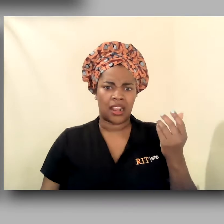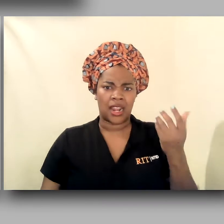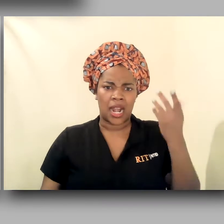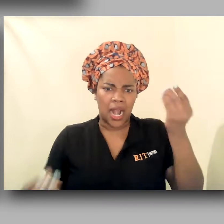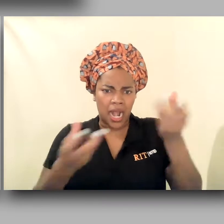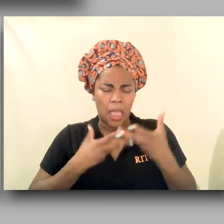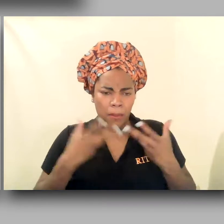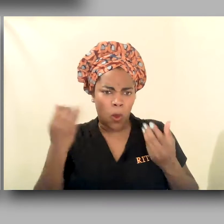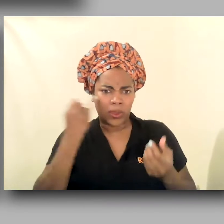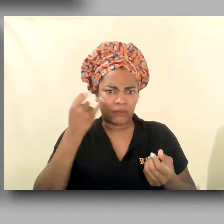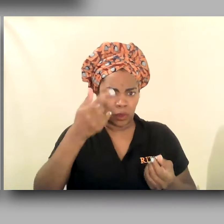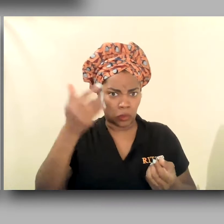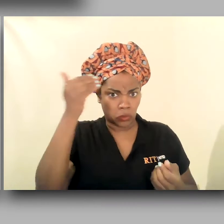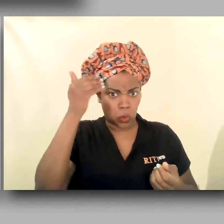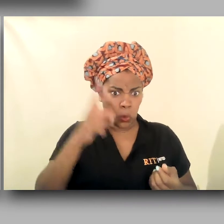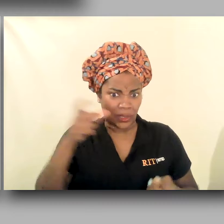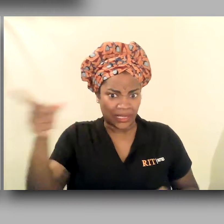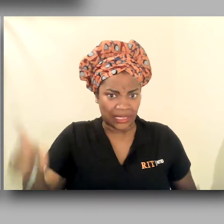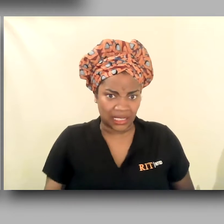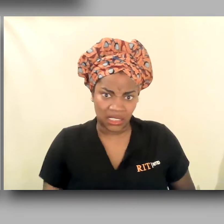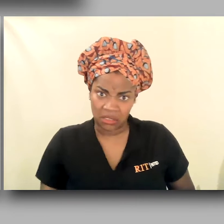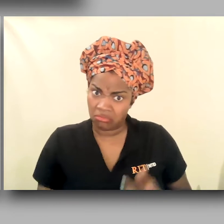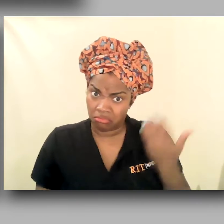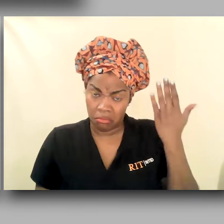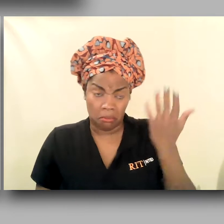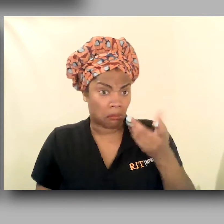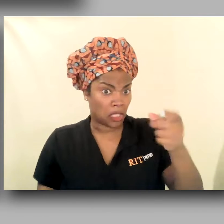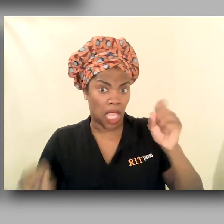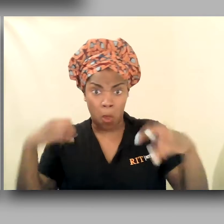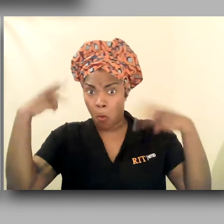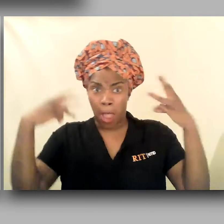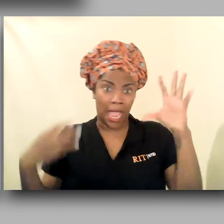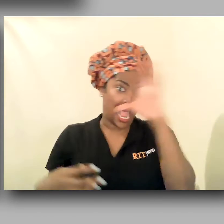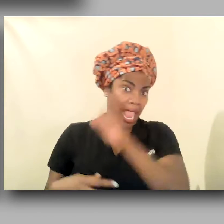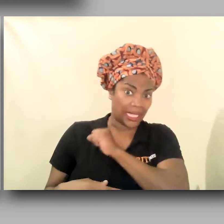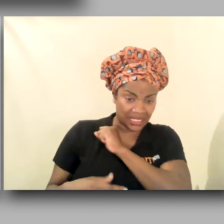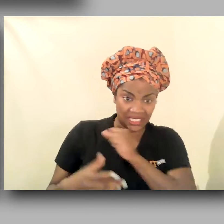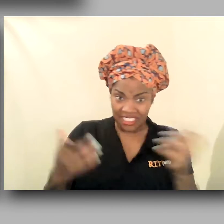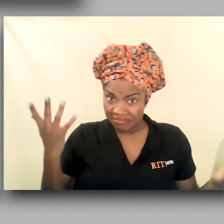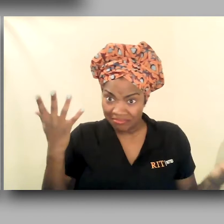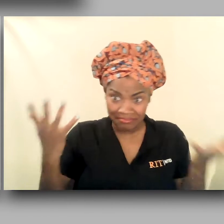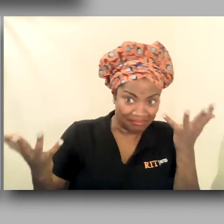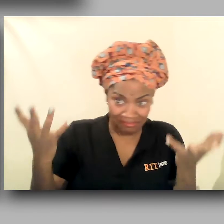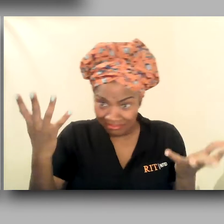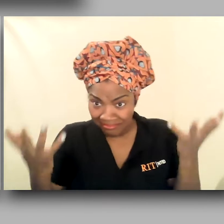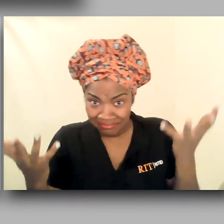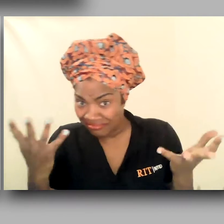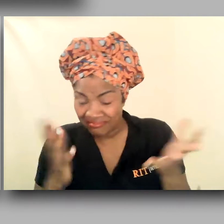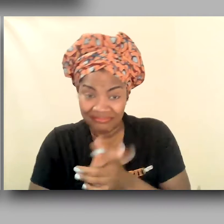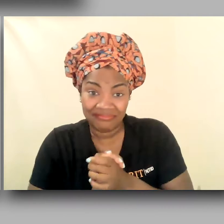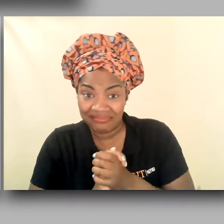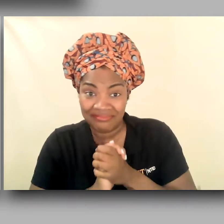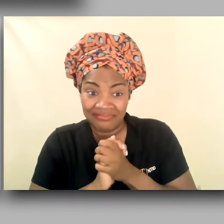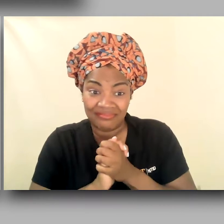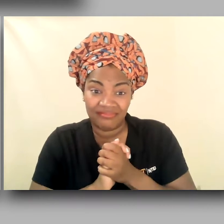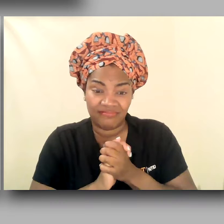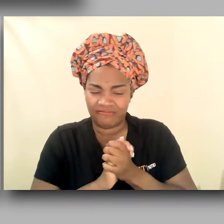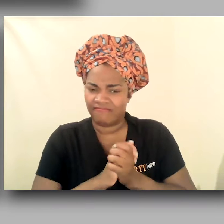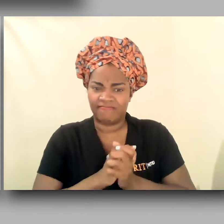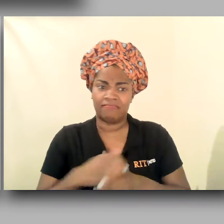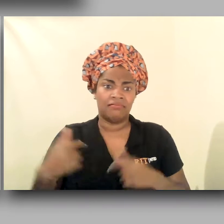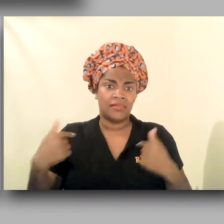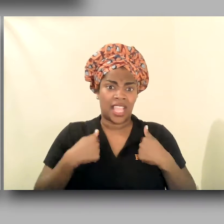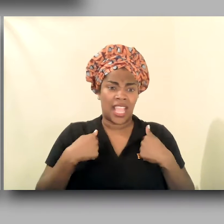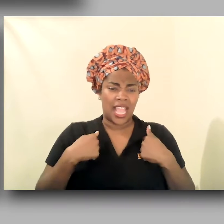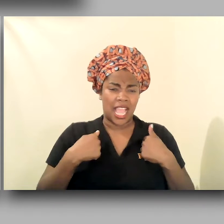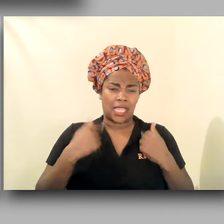I'm just curious to see if anybody knows. Does anybody have any wild guesses? You can add it in the Q&A.